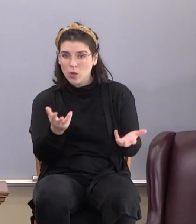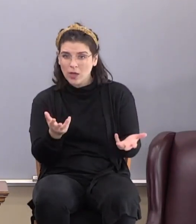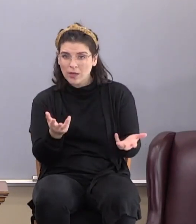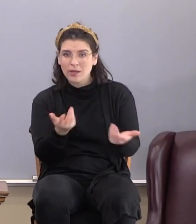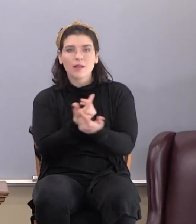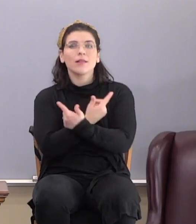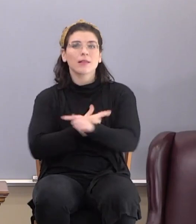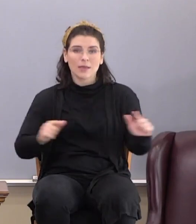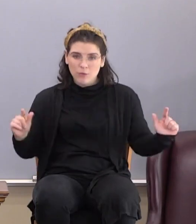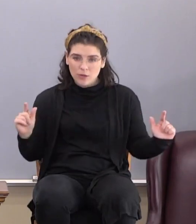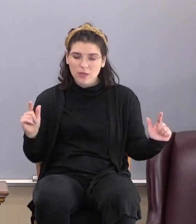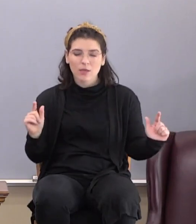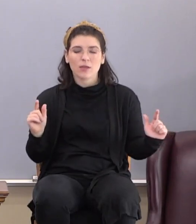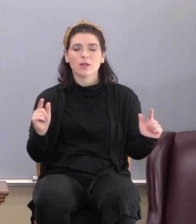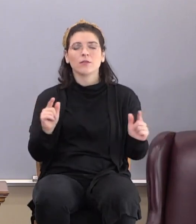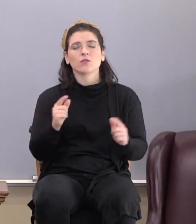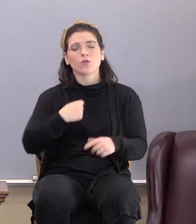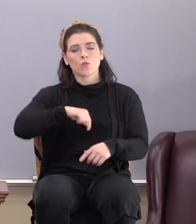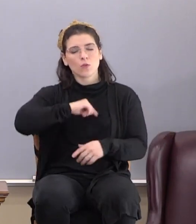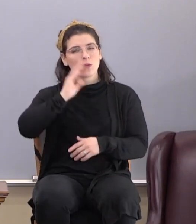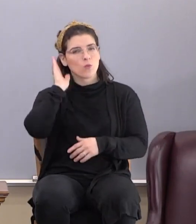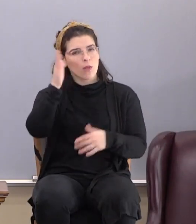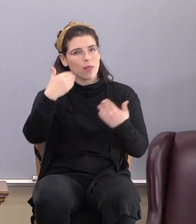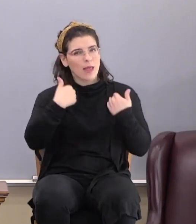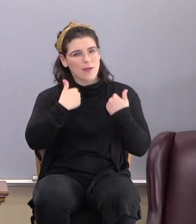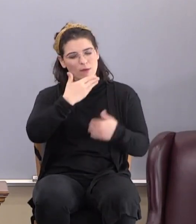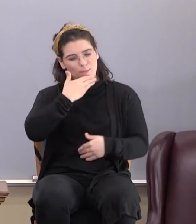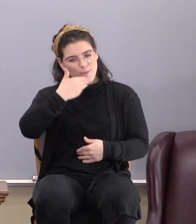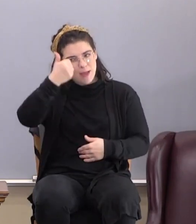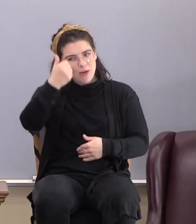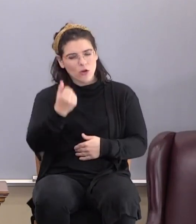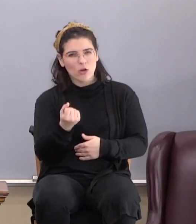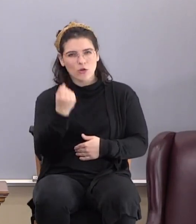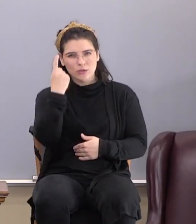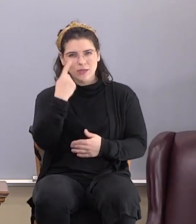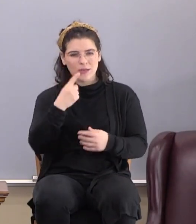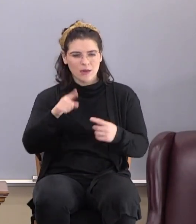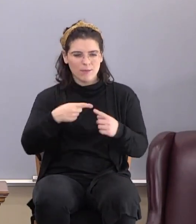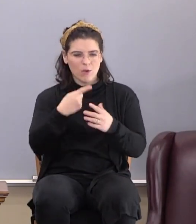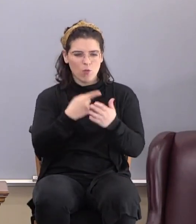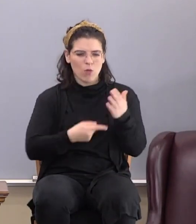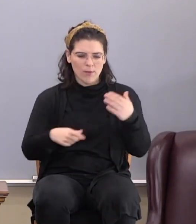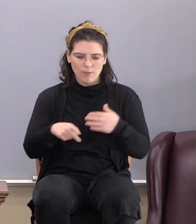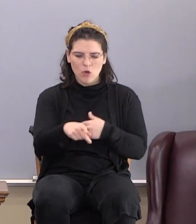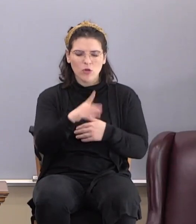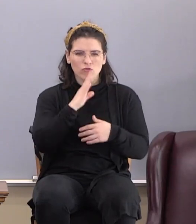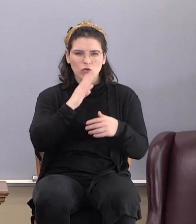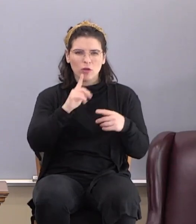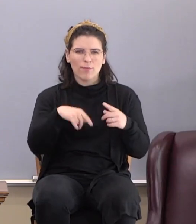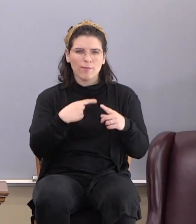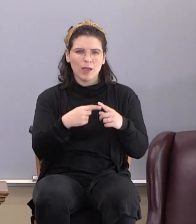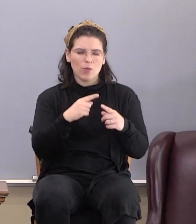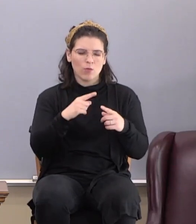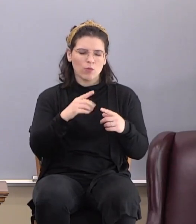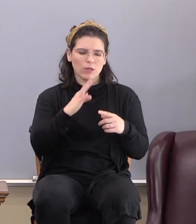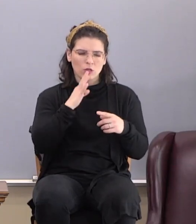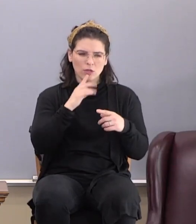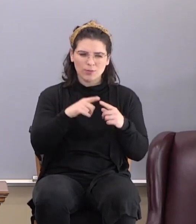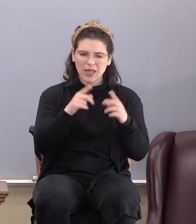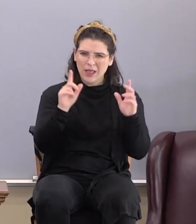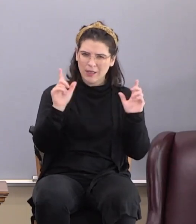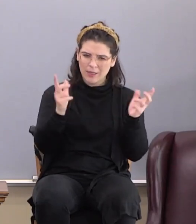Liberty. So we'll have a better understanding what's Paul talking about when he refers to